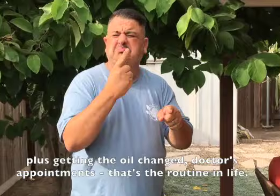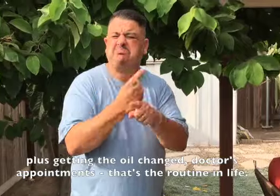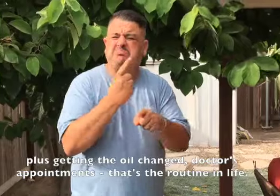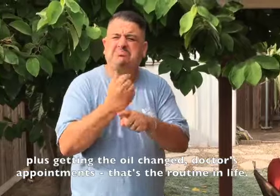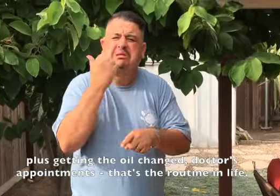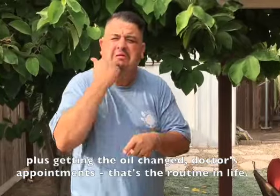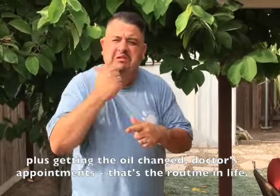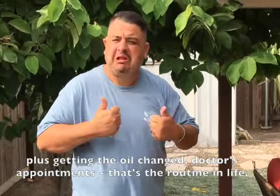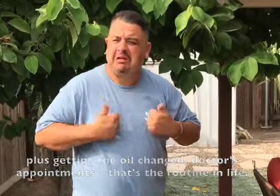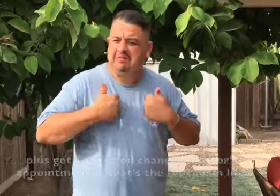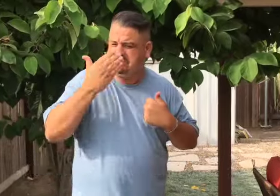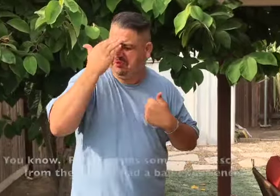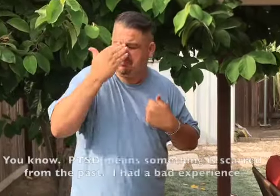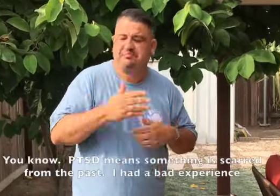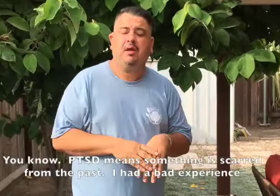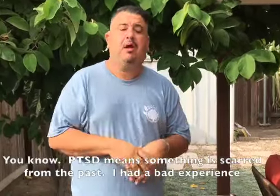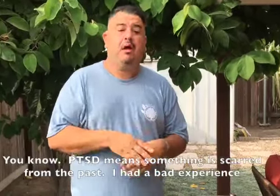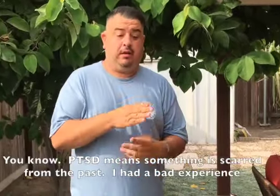doctor's appointments, the life's routines.